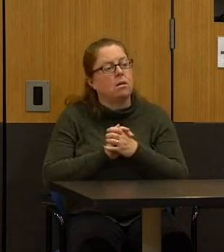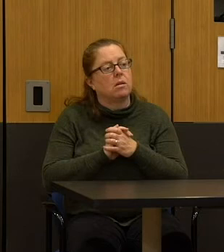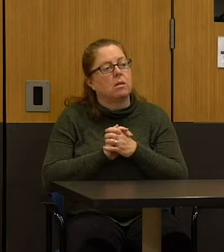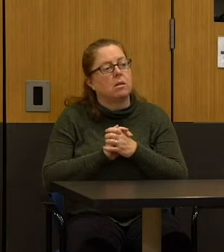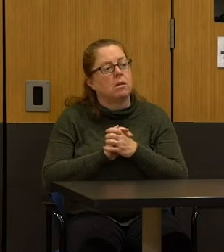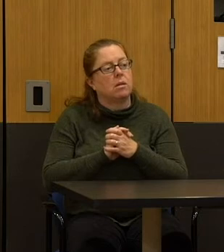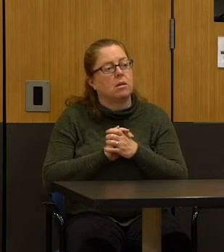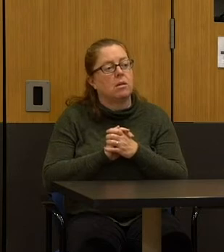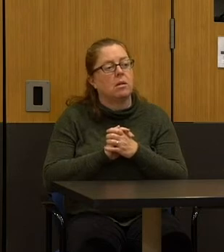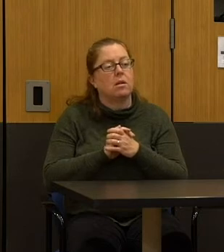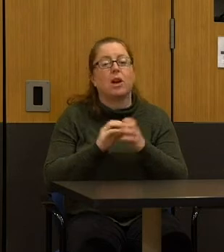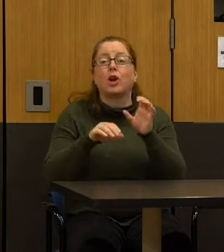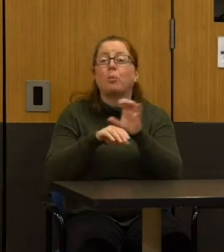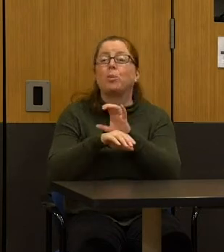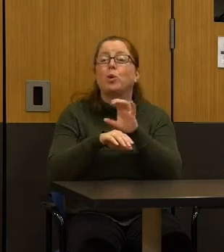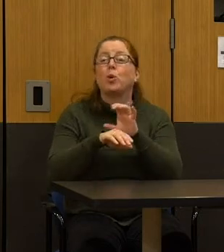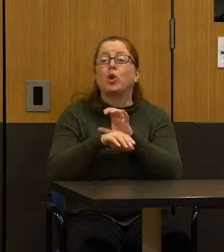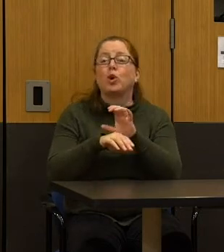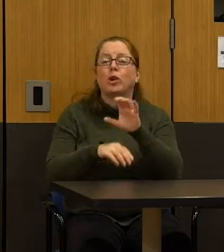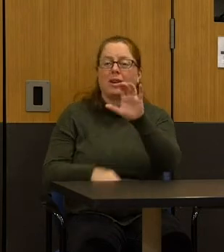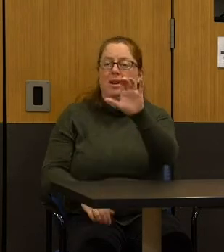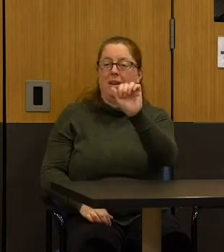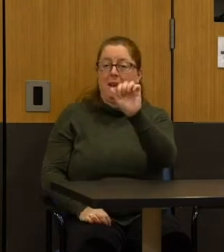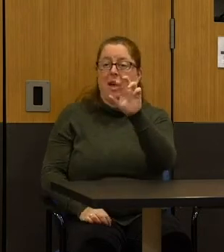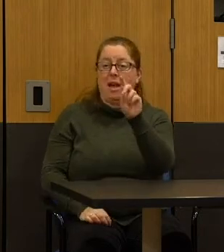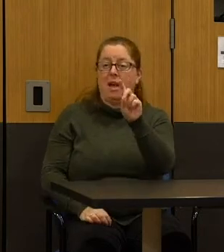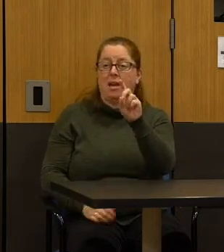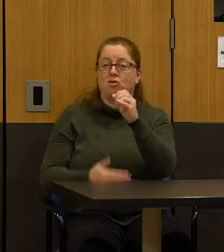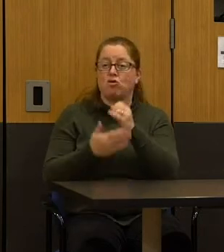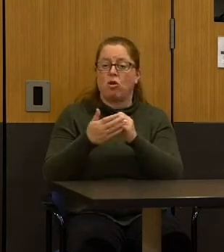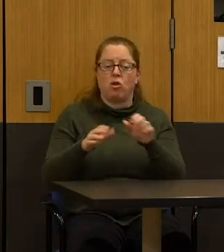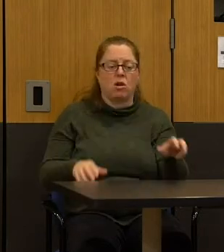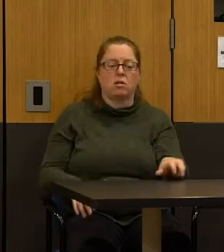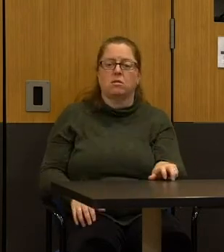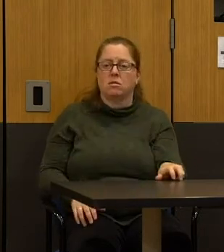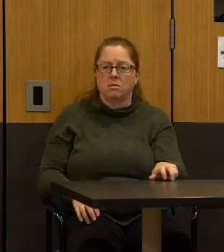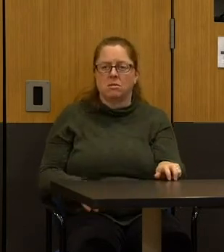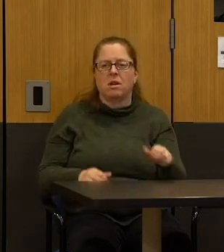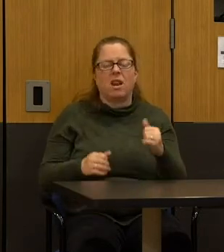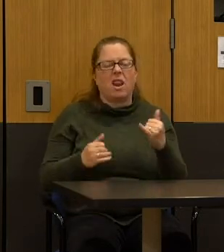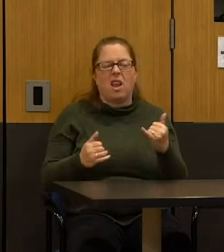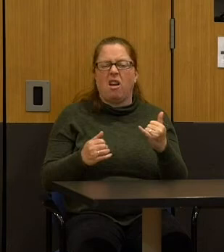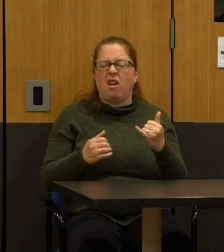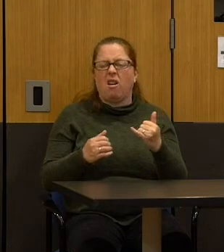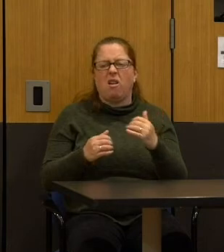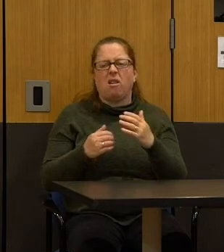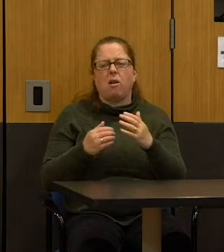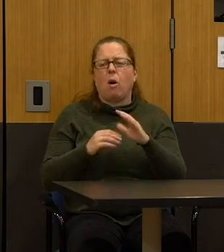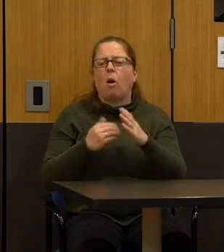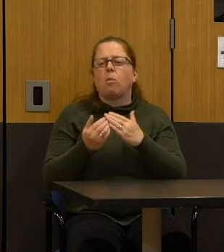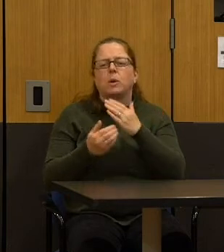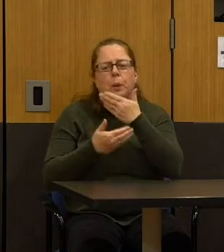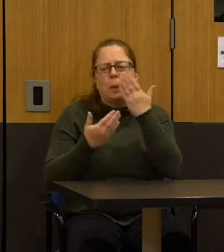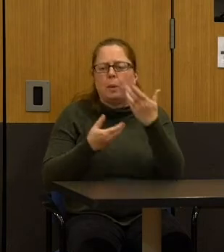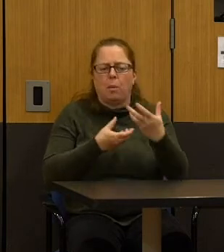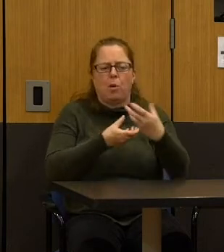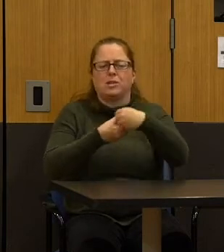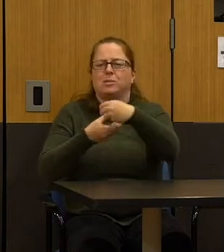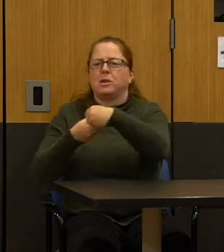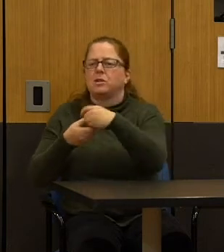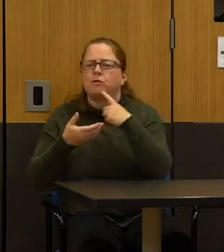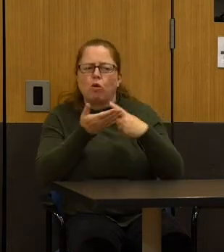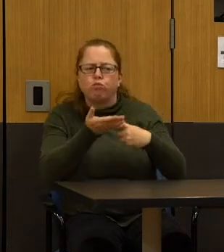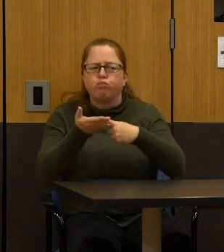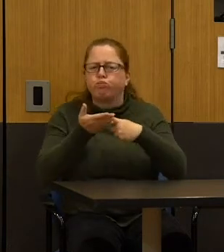with the computer, with CAD drawing, it's almost ruled out any participation of